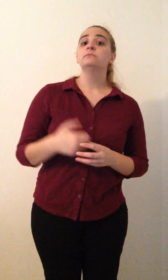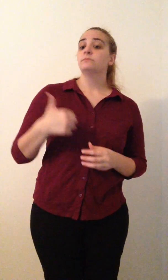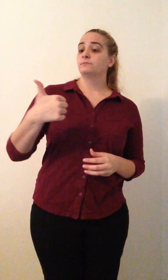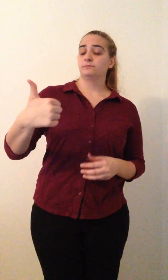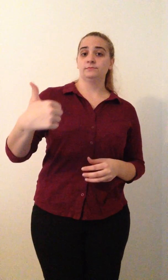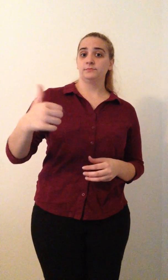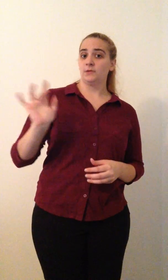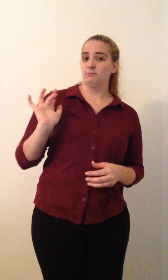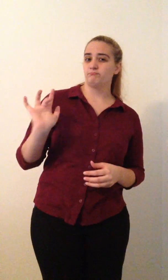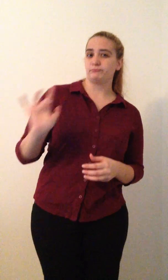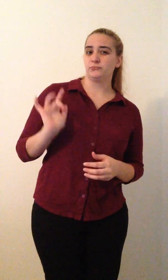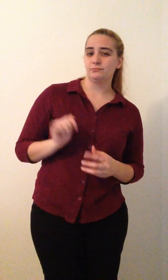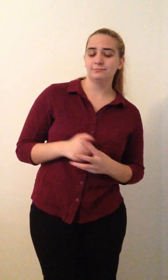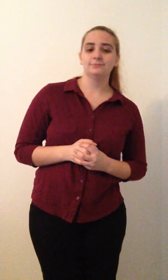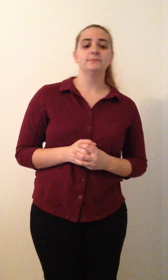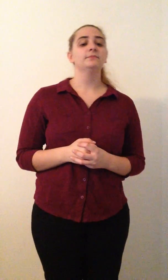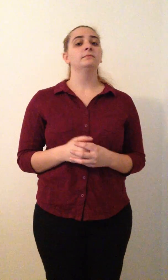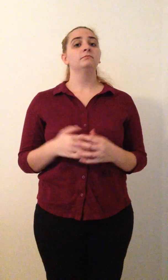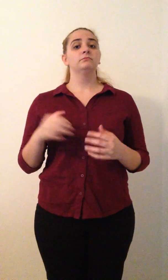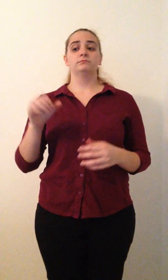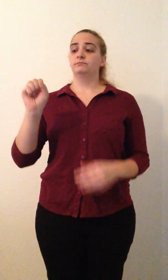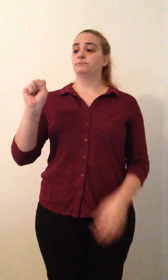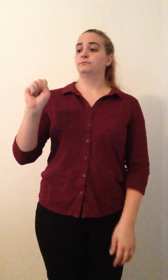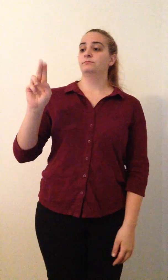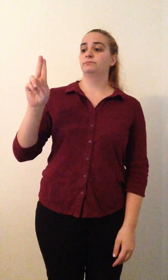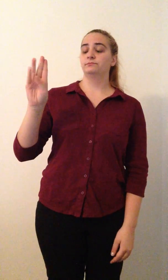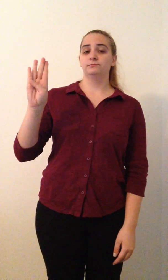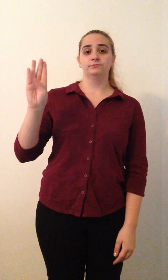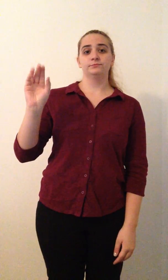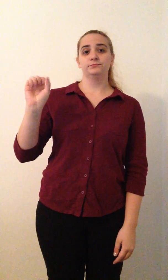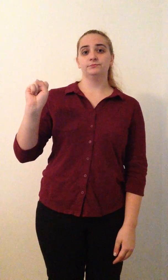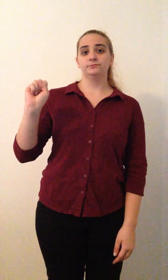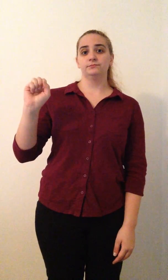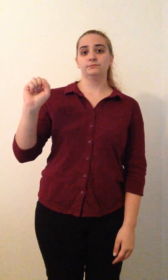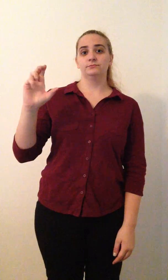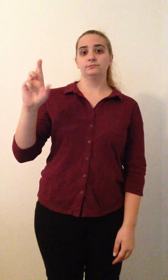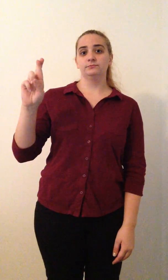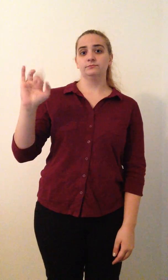Friday. That's it for this video though. I'm Coach Craig Kenneth, and I will talk with you soon.